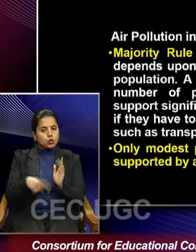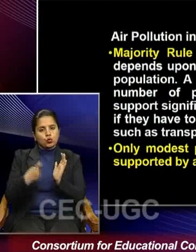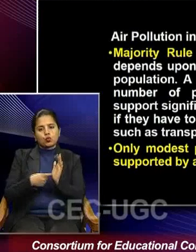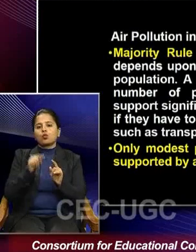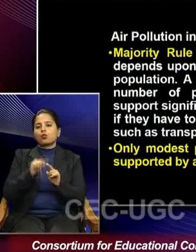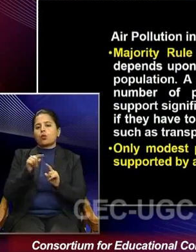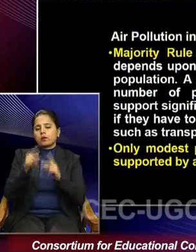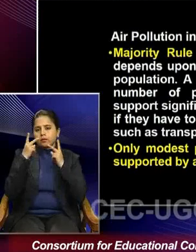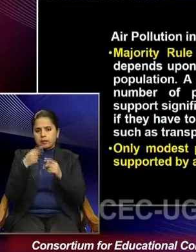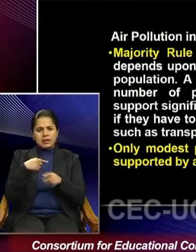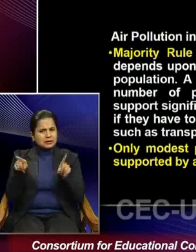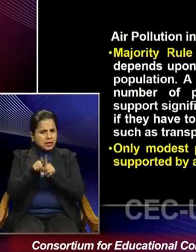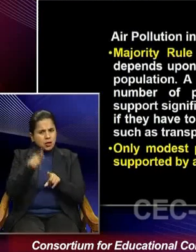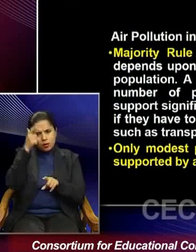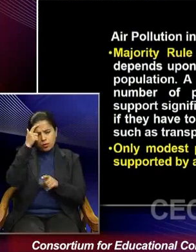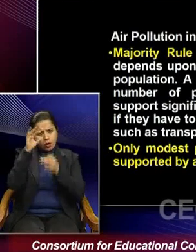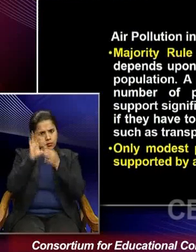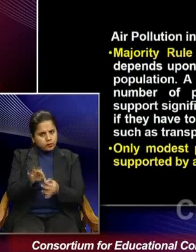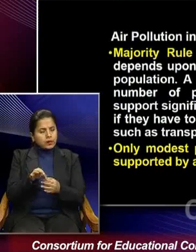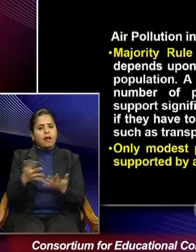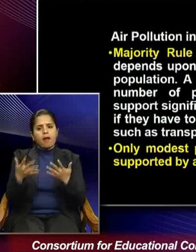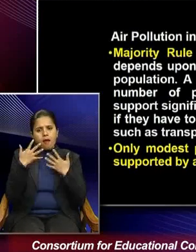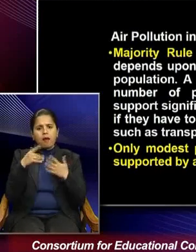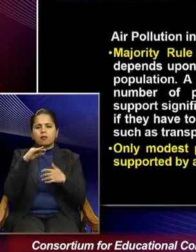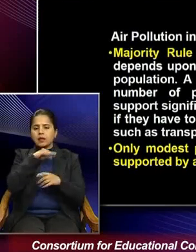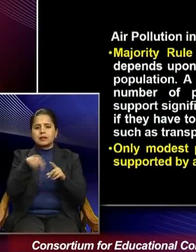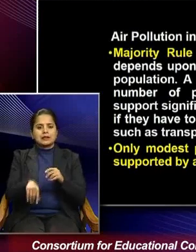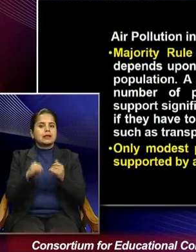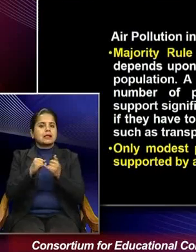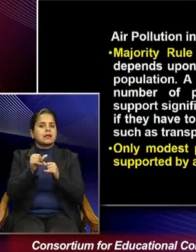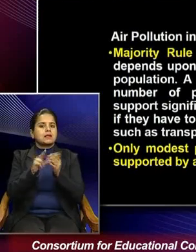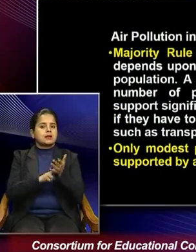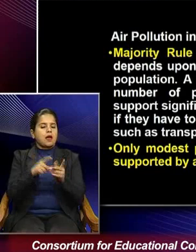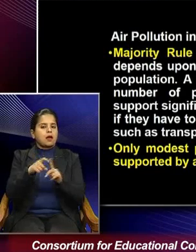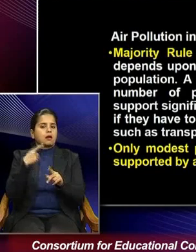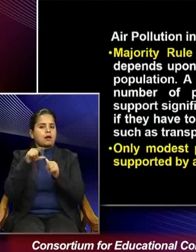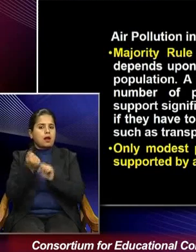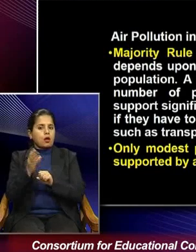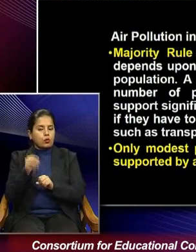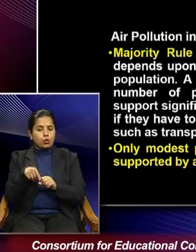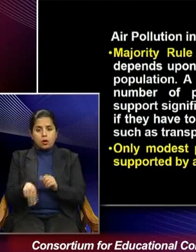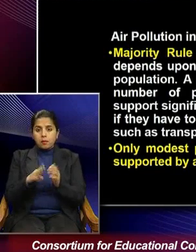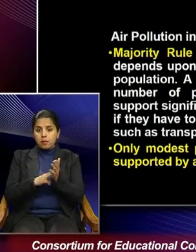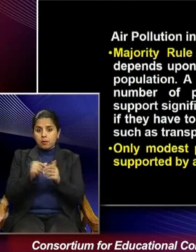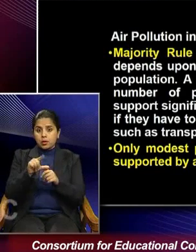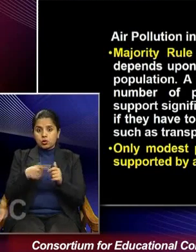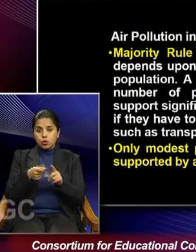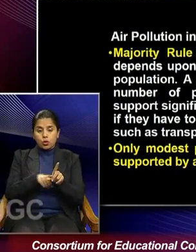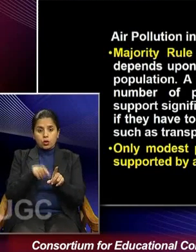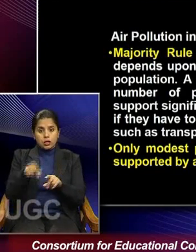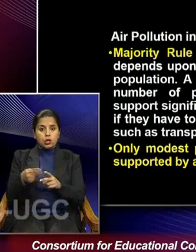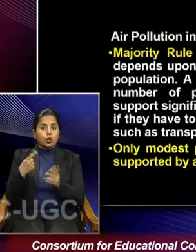try that under the same problem of air pollution in Santiago. Majority rule voting.